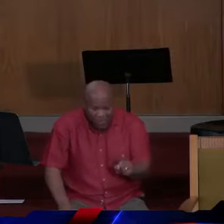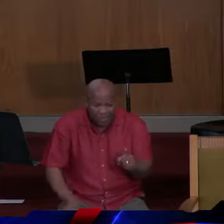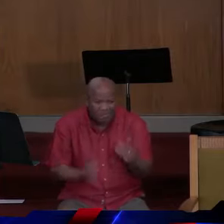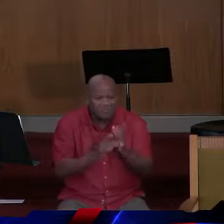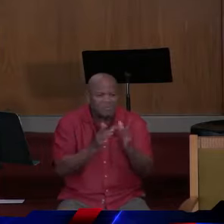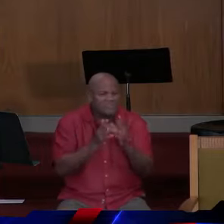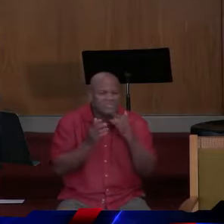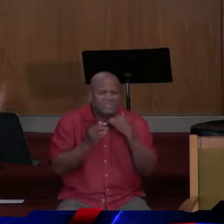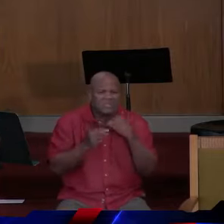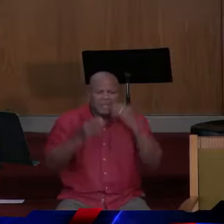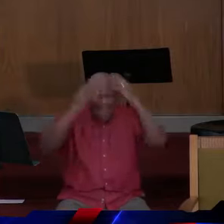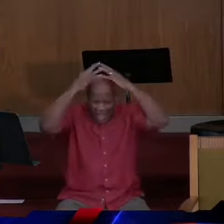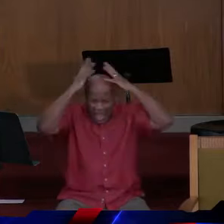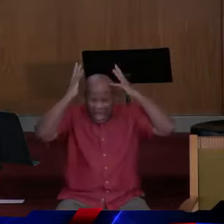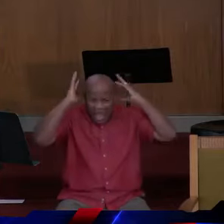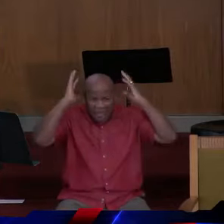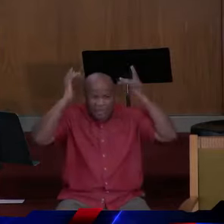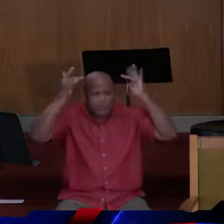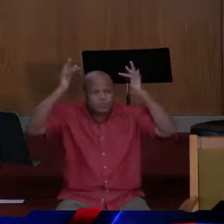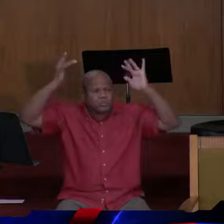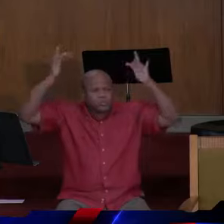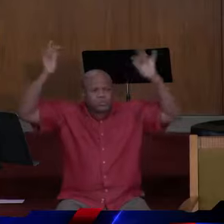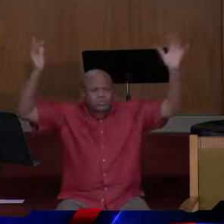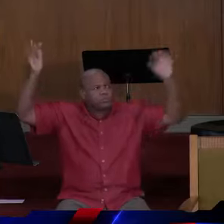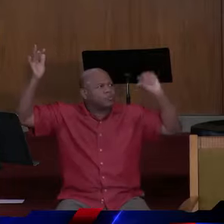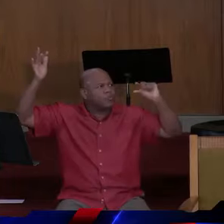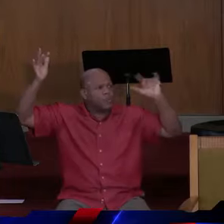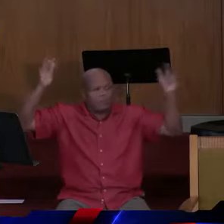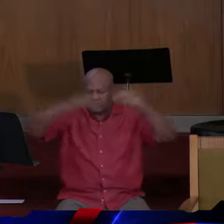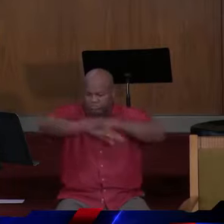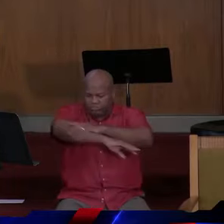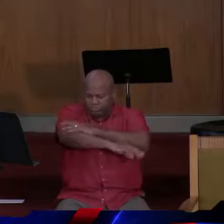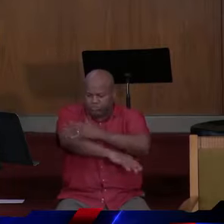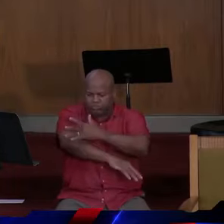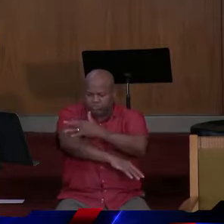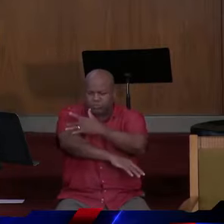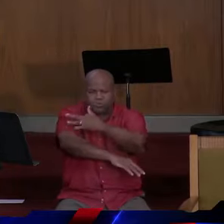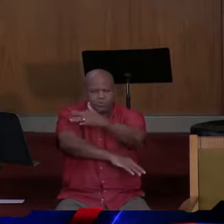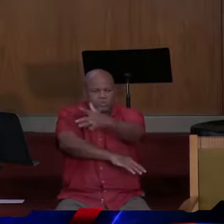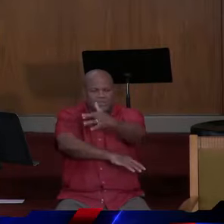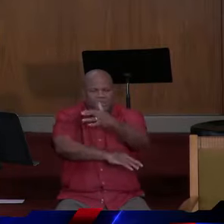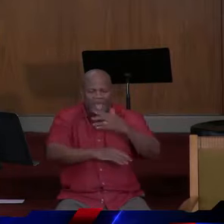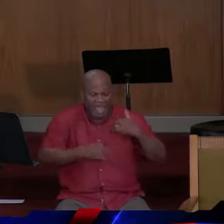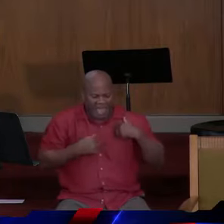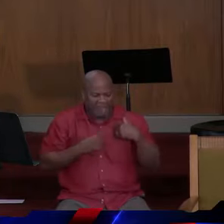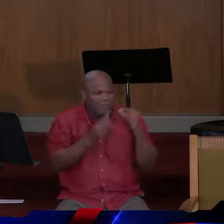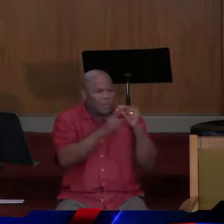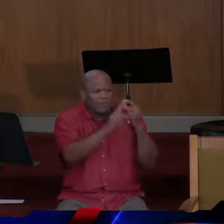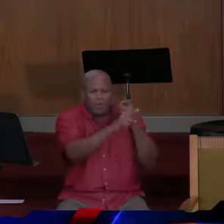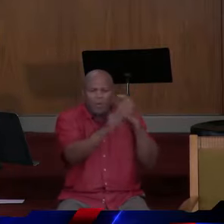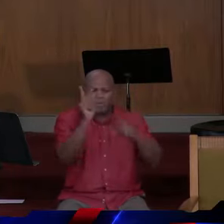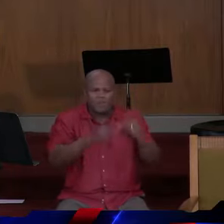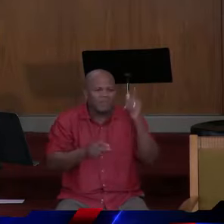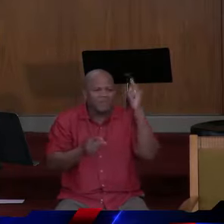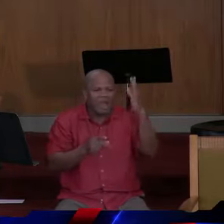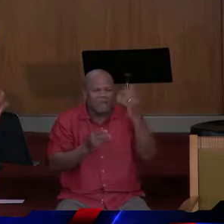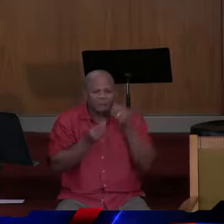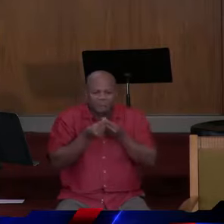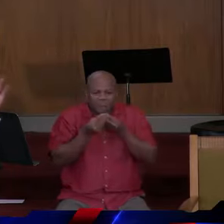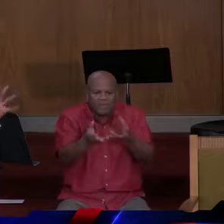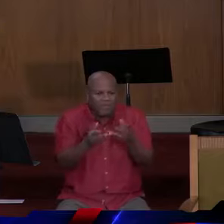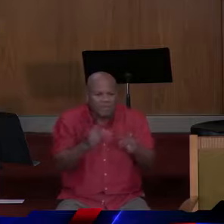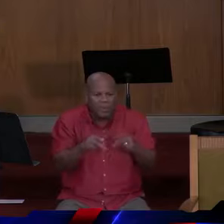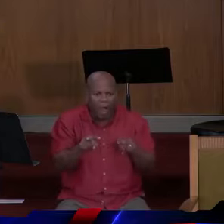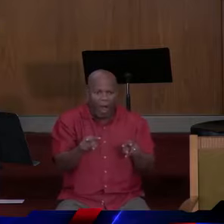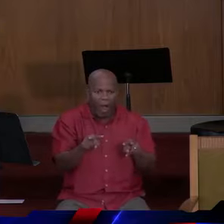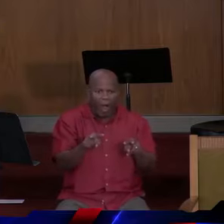Bible said Moses' hair was glowing. Moses' skin was glowing. Moses had a word for the people of God, but the people